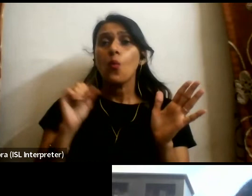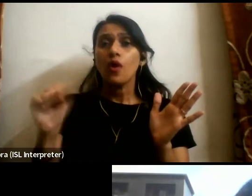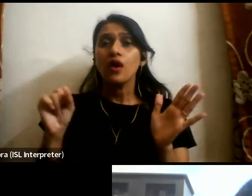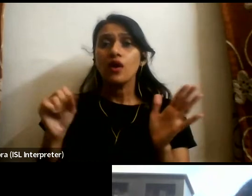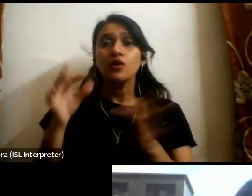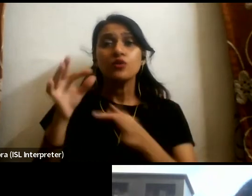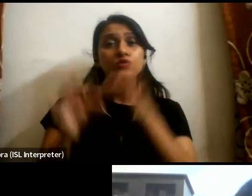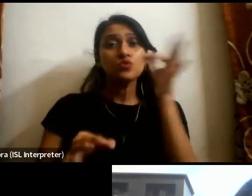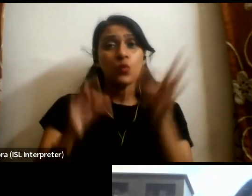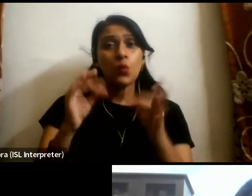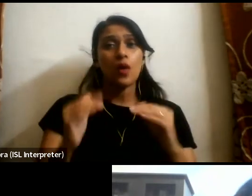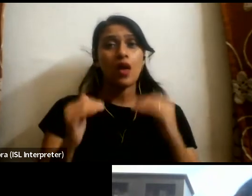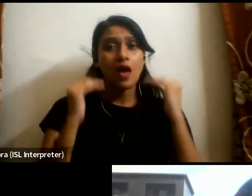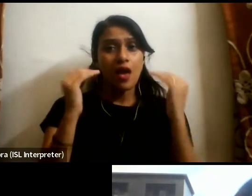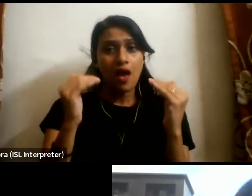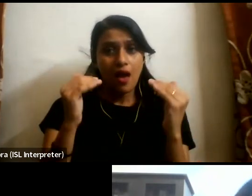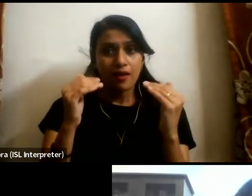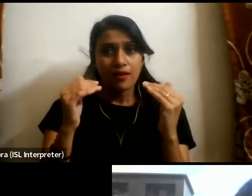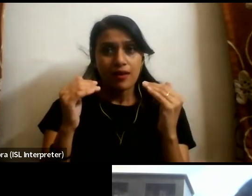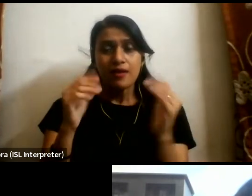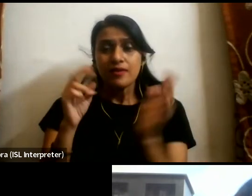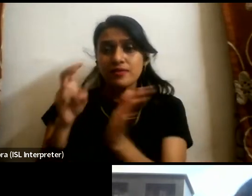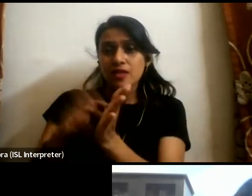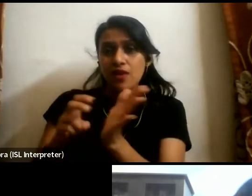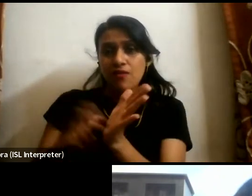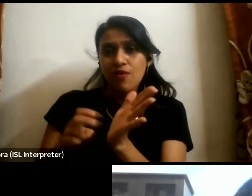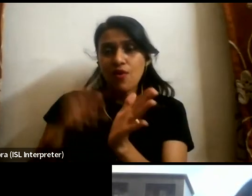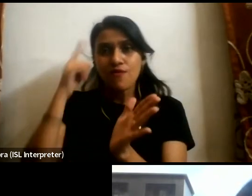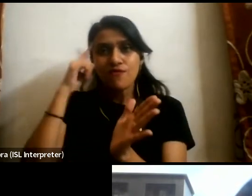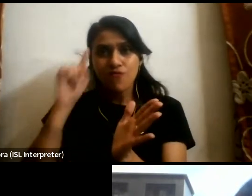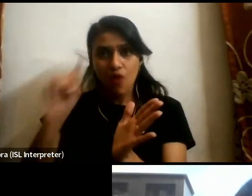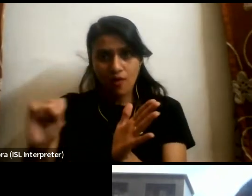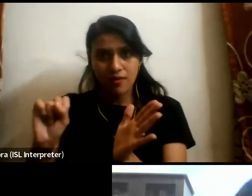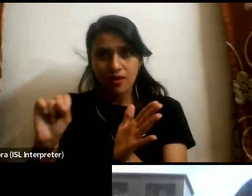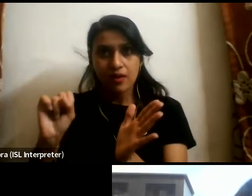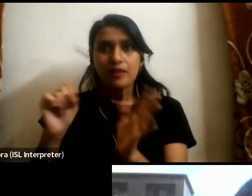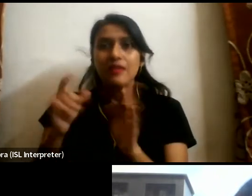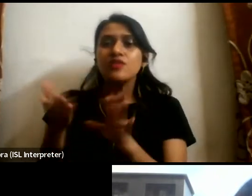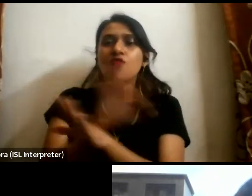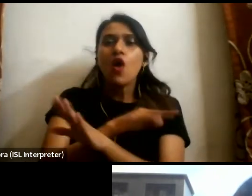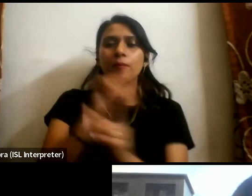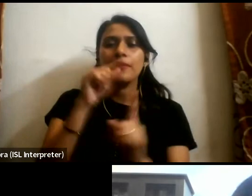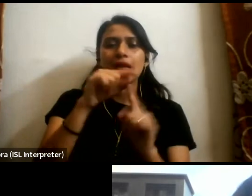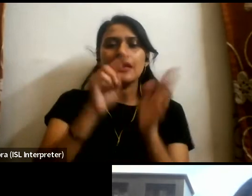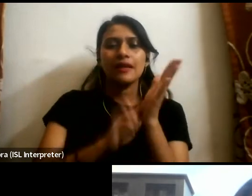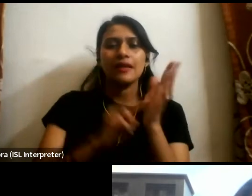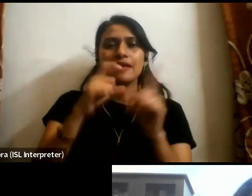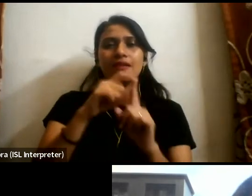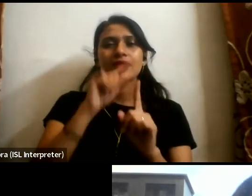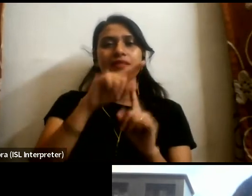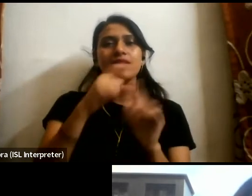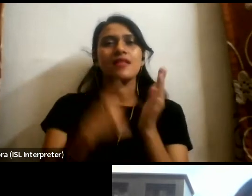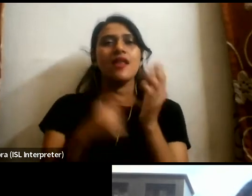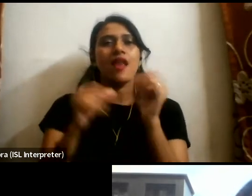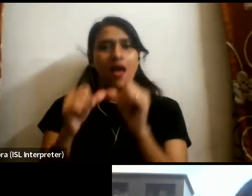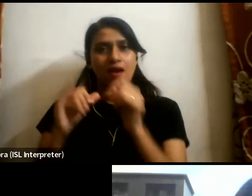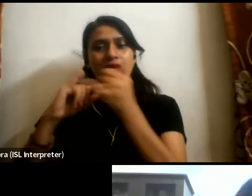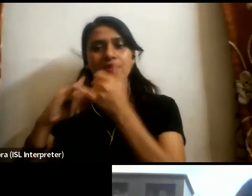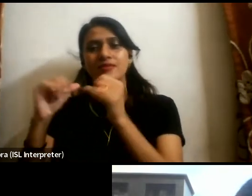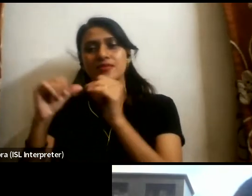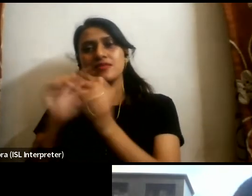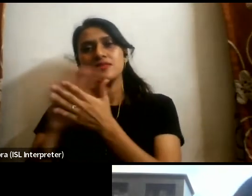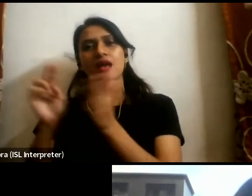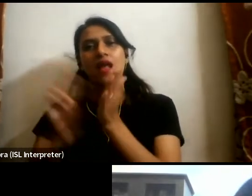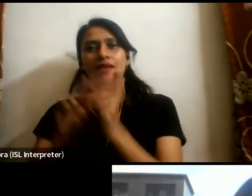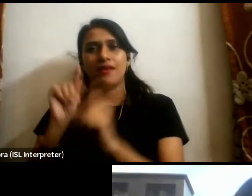the higher judiciary's exemption from reservation coming from? It's coming from Indra Sani. So the Supreme Court has given its own judgment